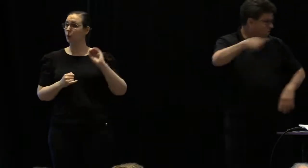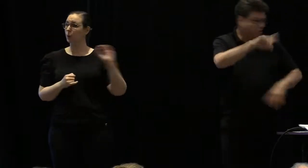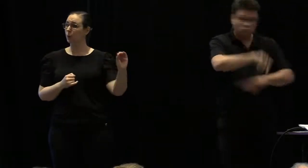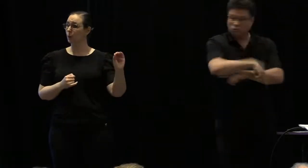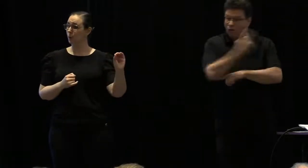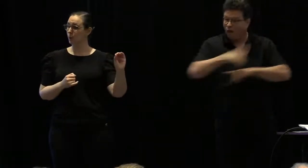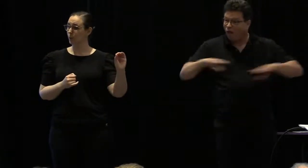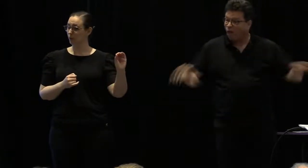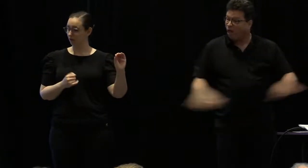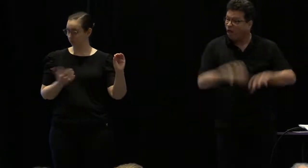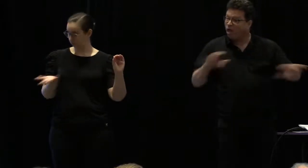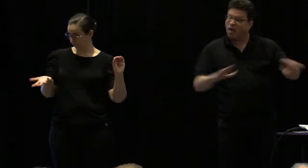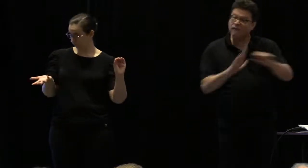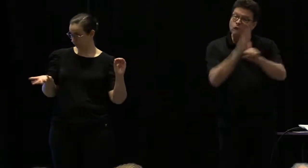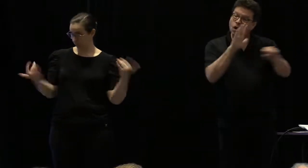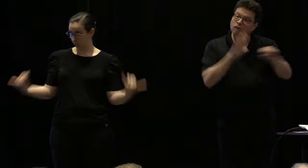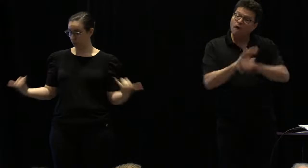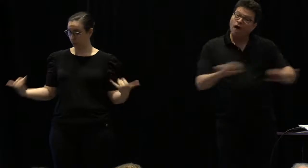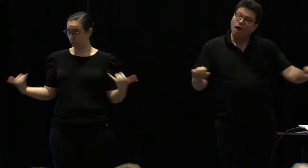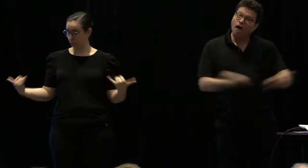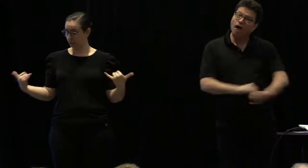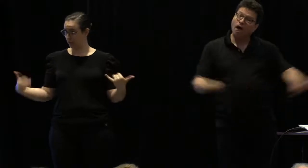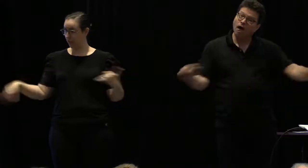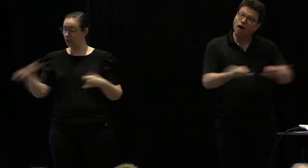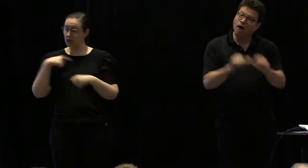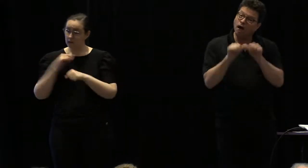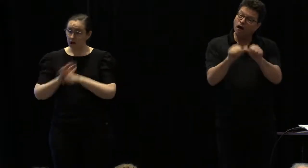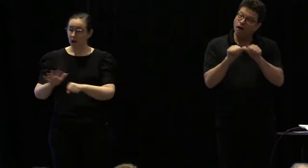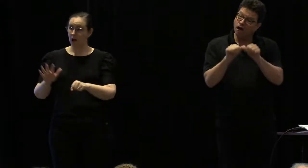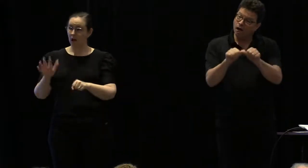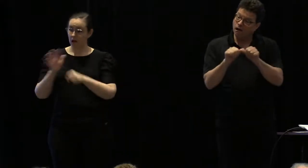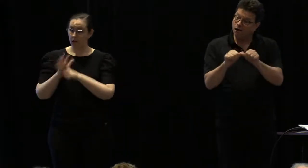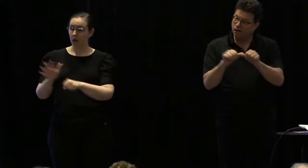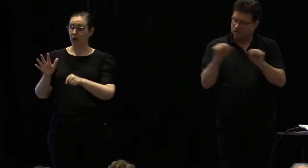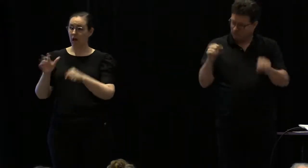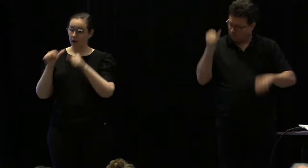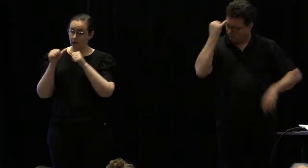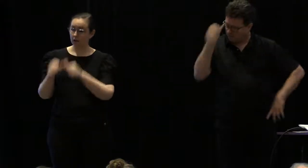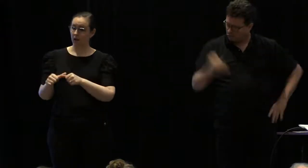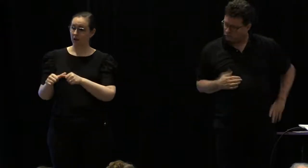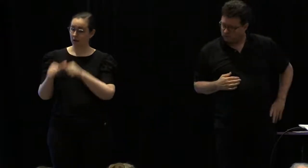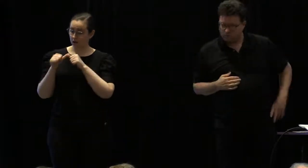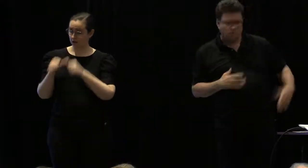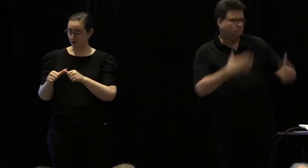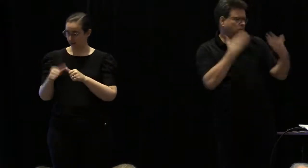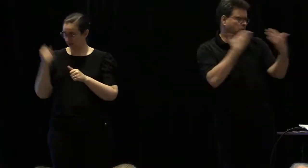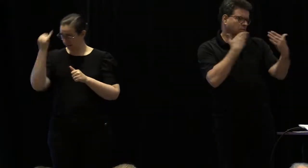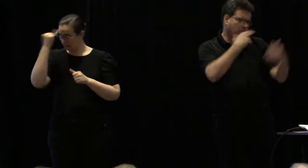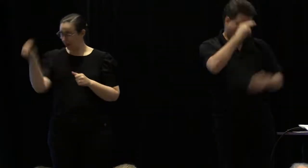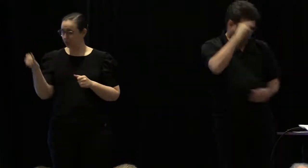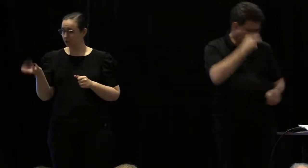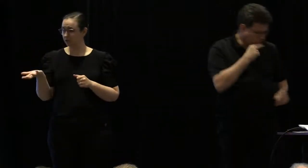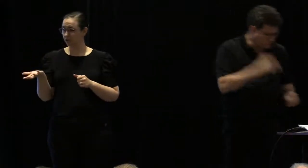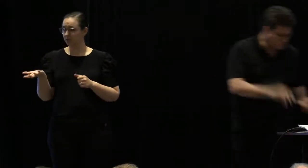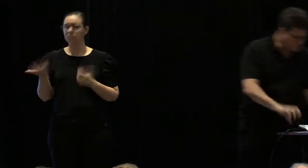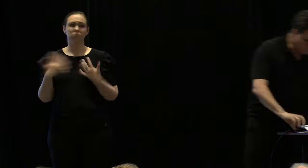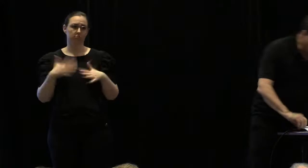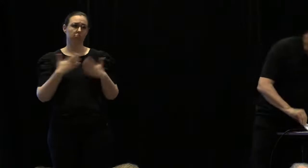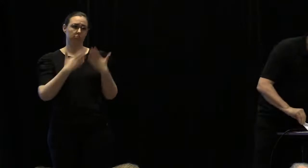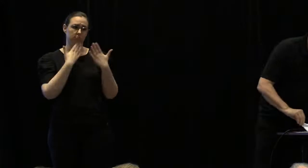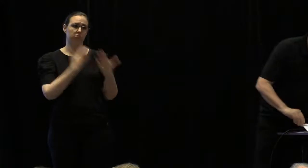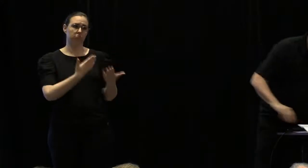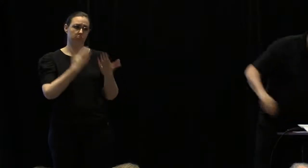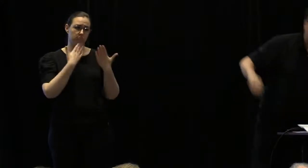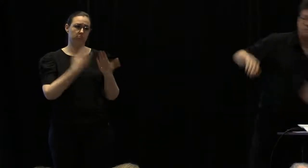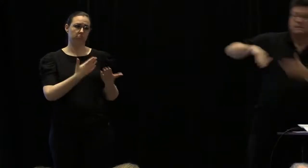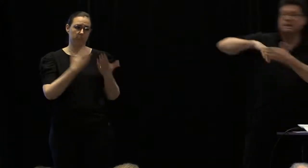Henry, thinking about where we would be today, the advocacy that we would have achieved, I can't even imagine where we would be. So thank you